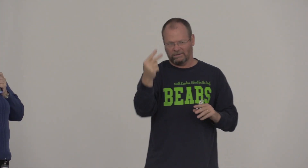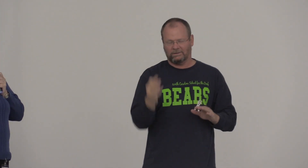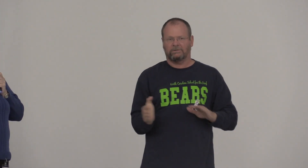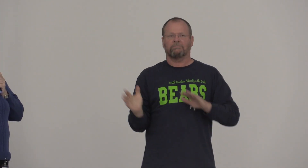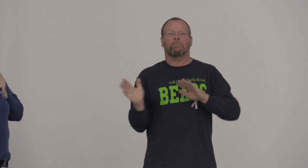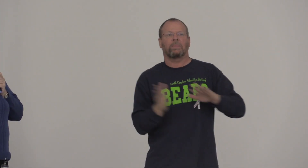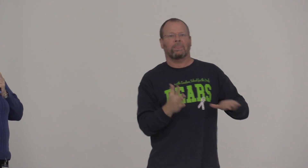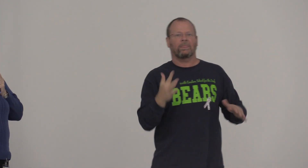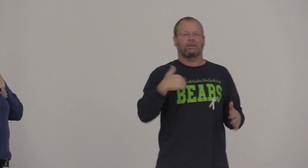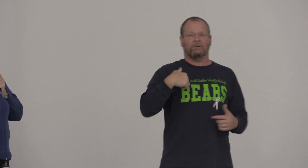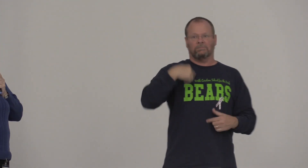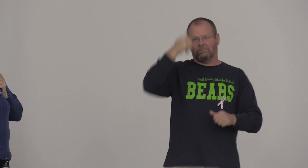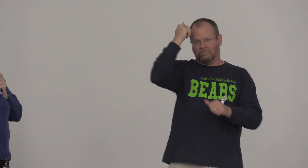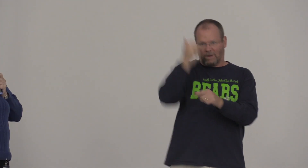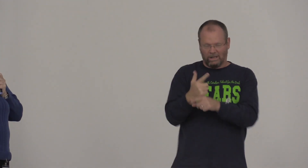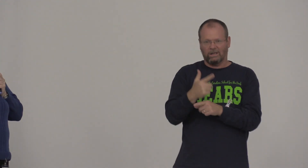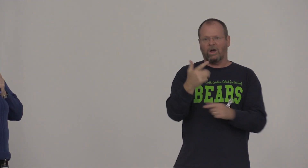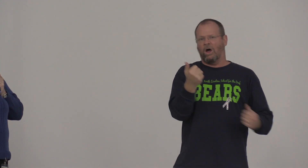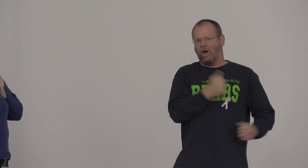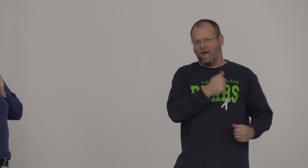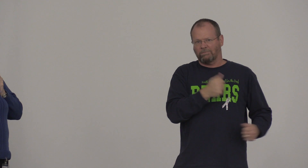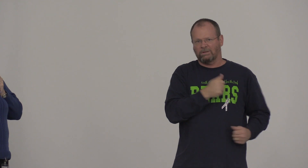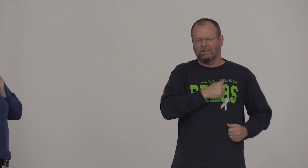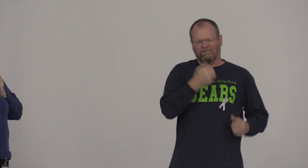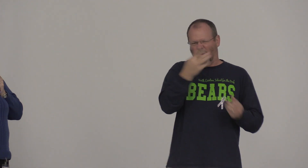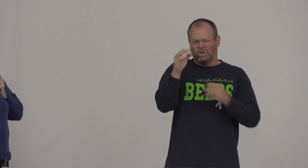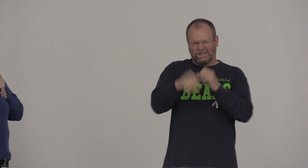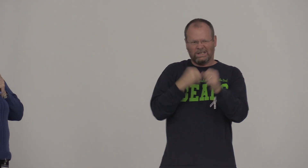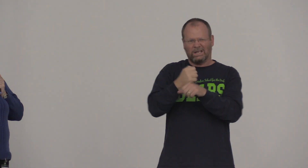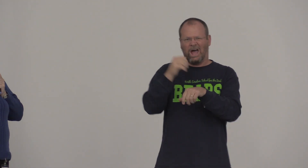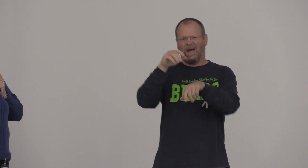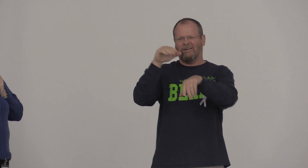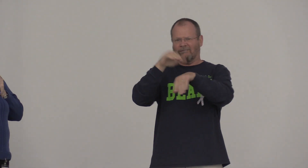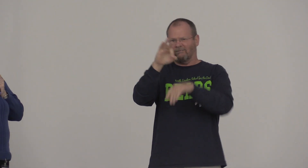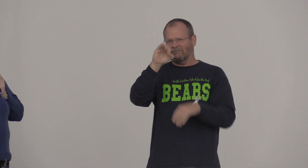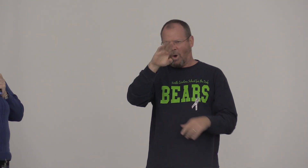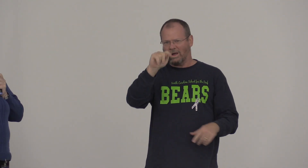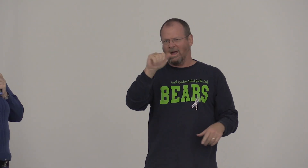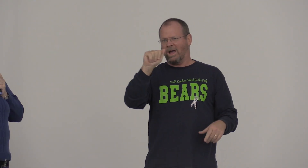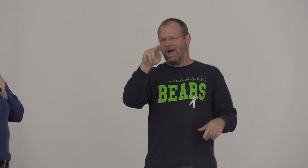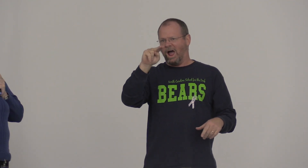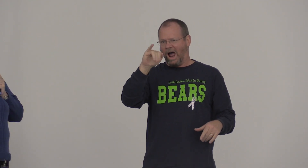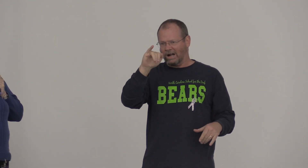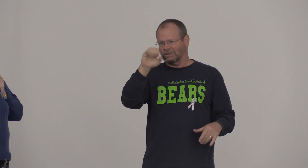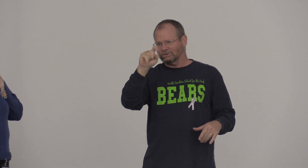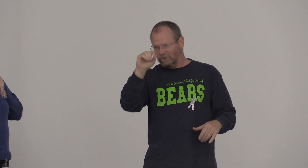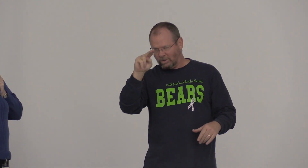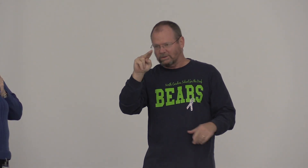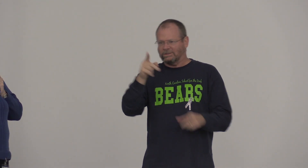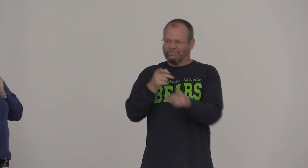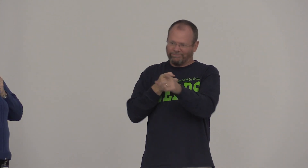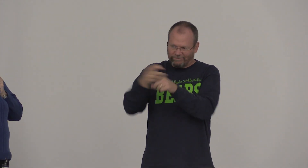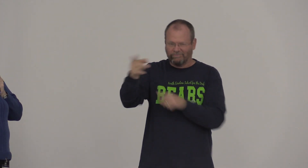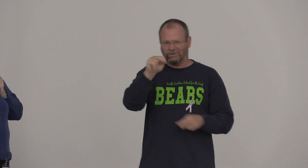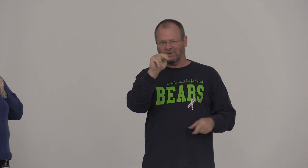in Italy after World War II, and my brother was in the Army for several years,